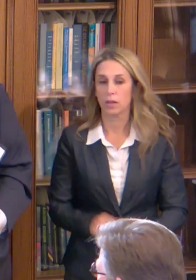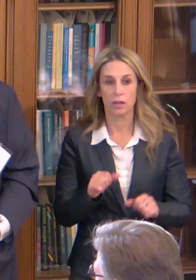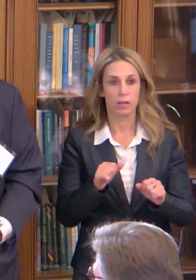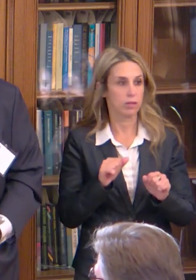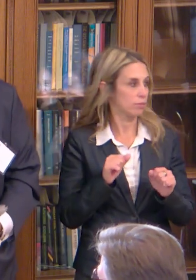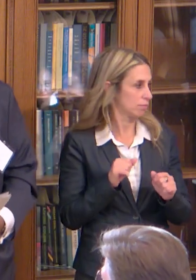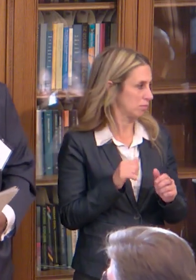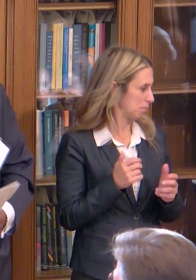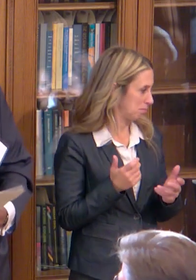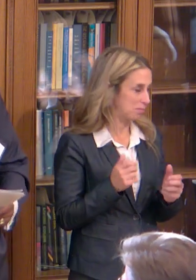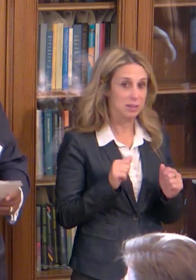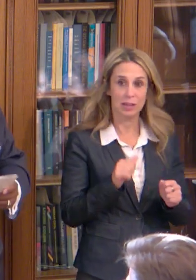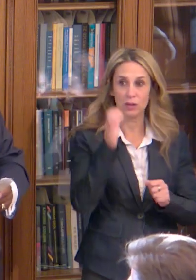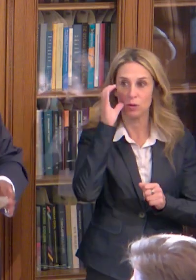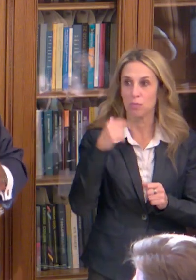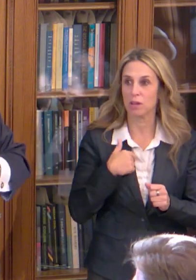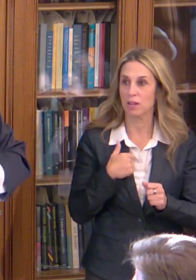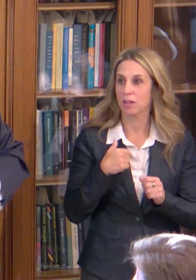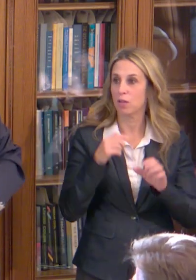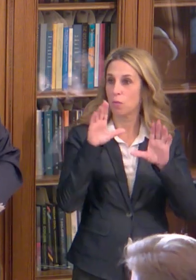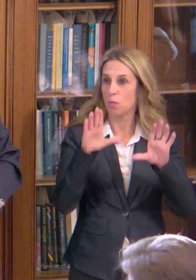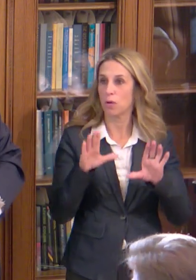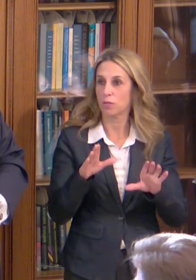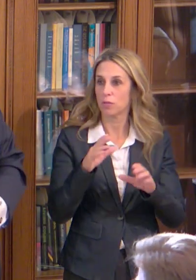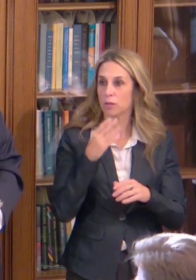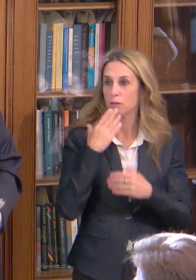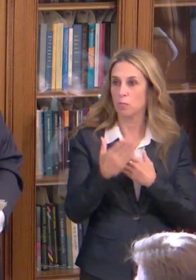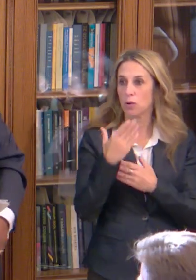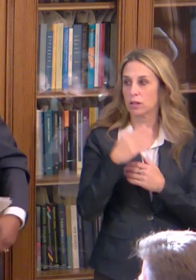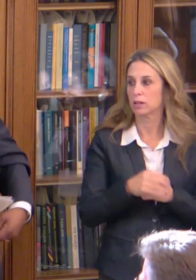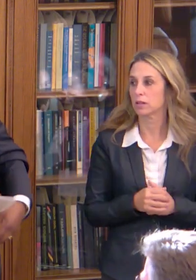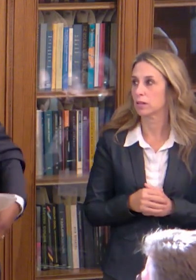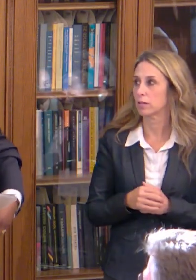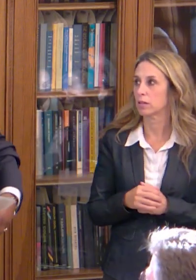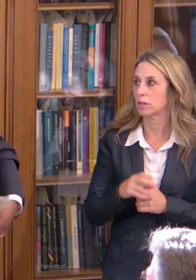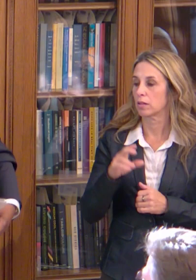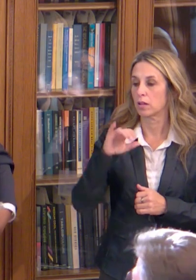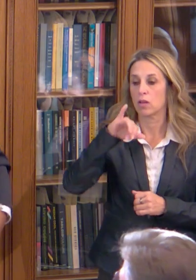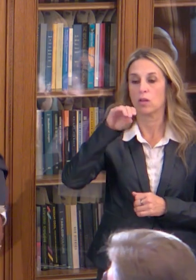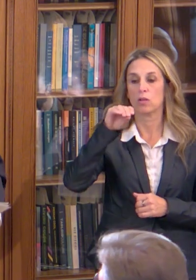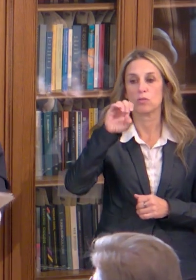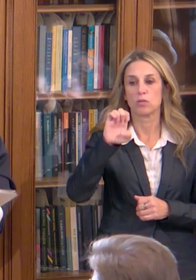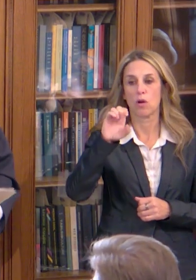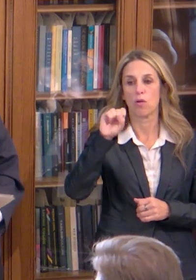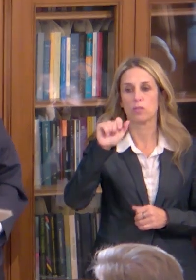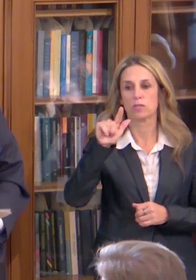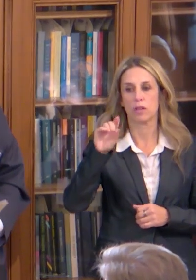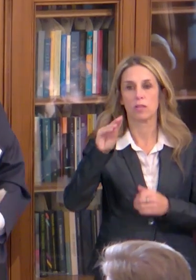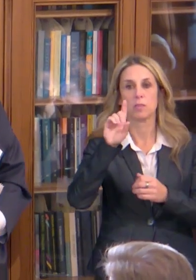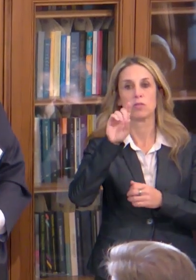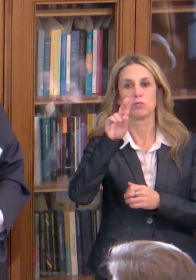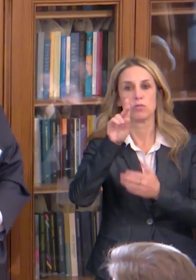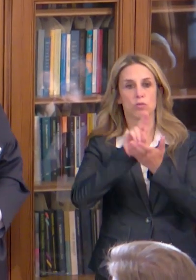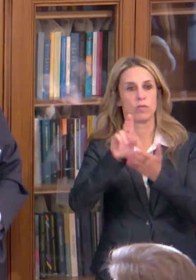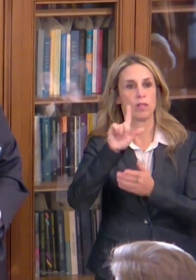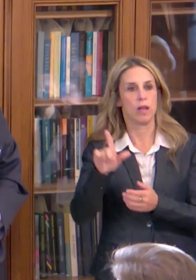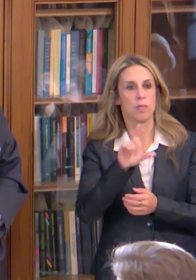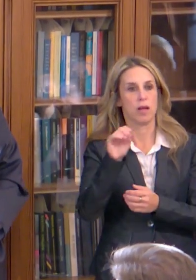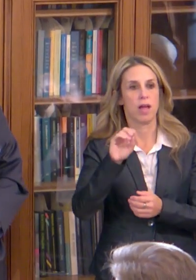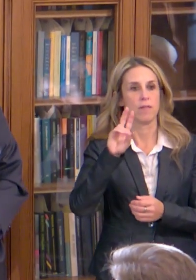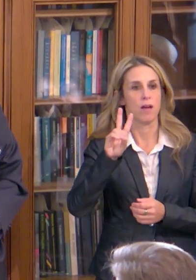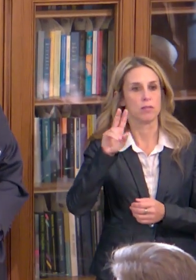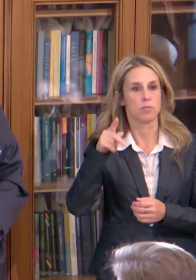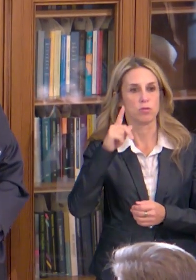wonderful well good morning and welcome I'm Joe Salem I'm the university librarian and vice co-host for